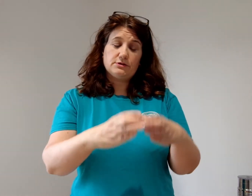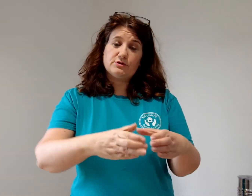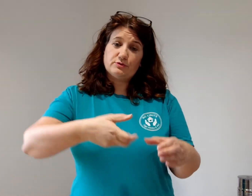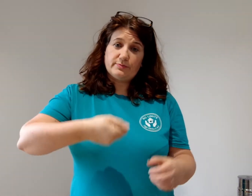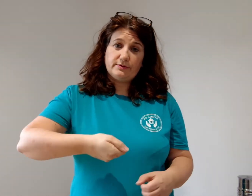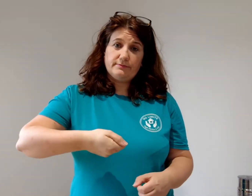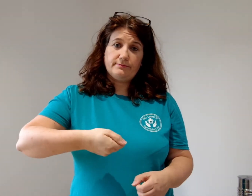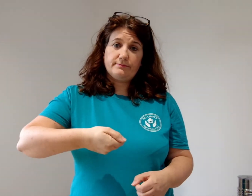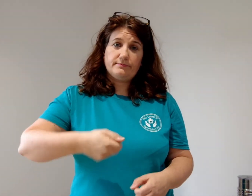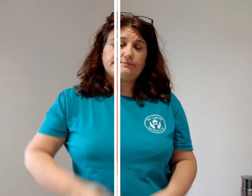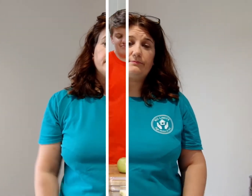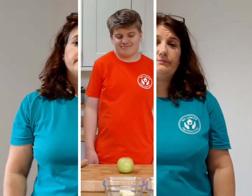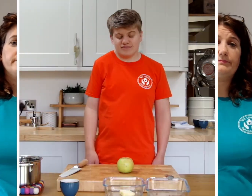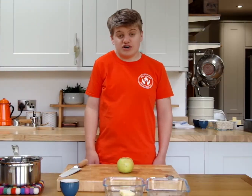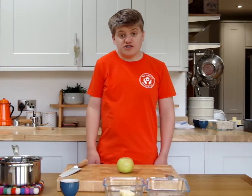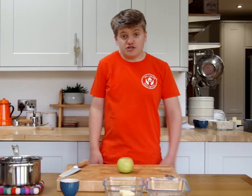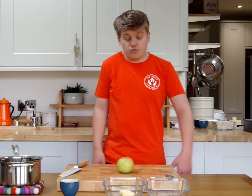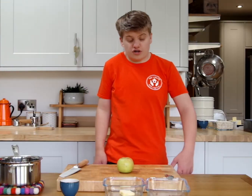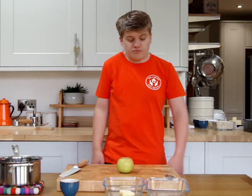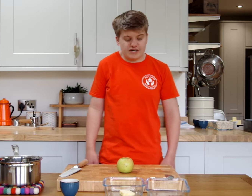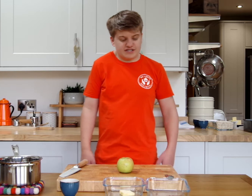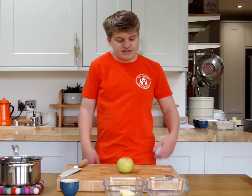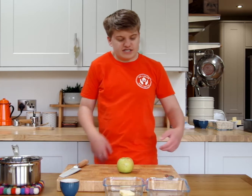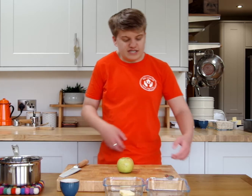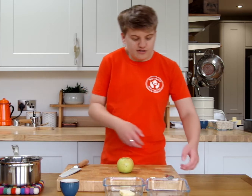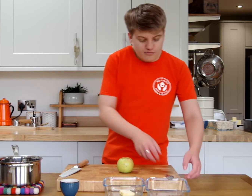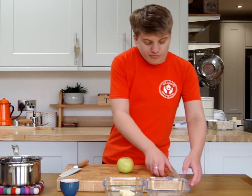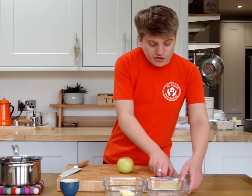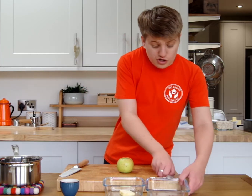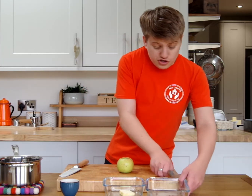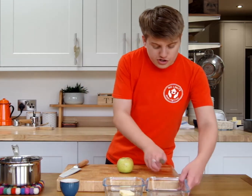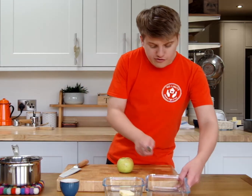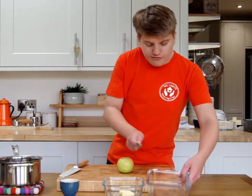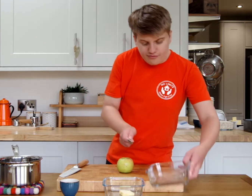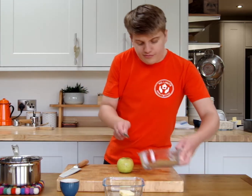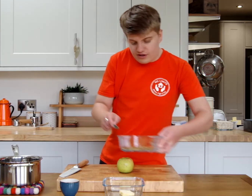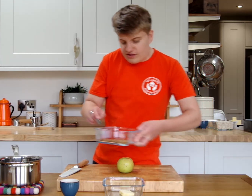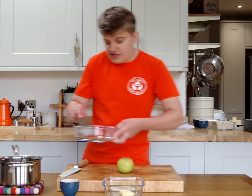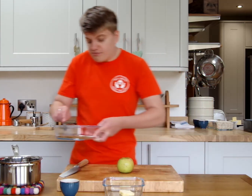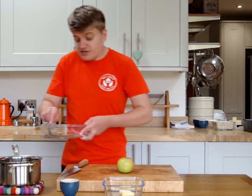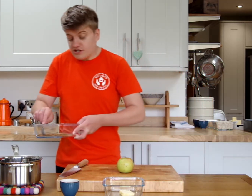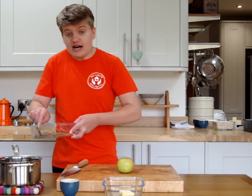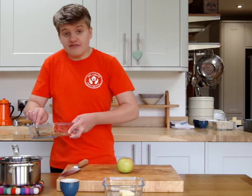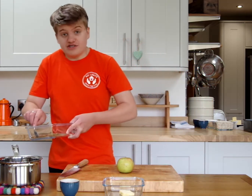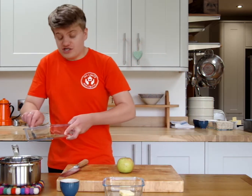the saucepan. So we're going to be adding the sugar in, then the butter, and then the